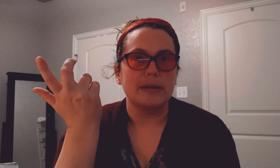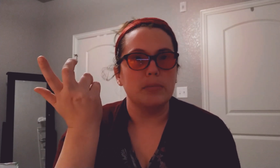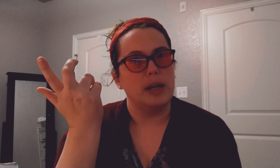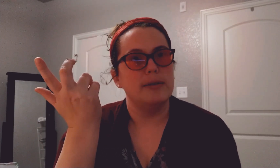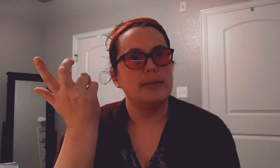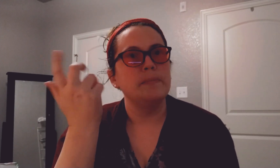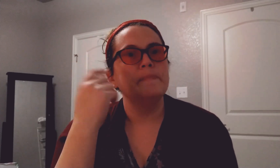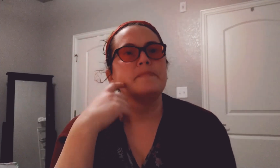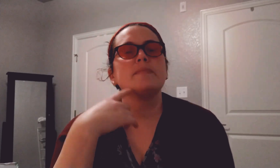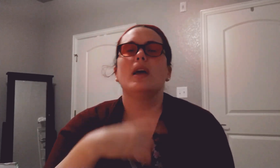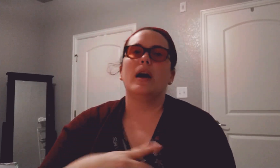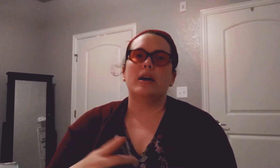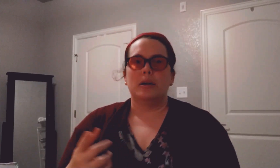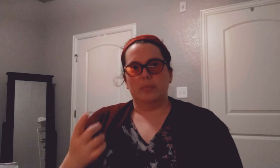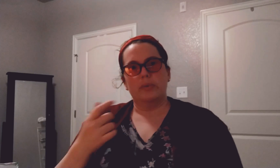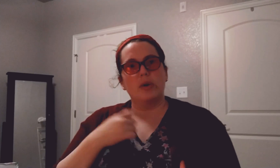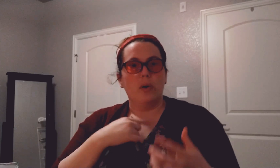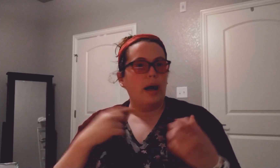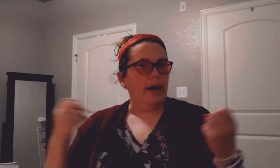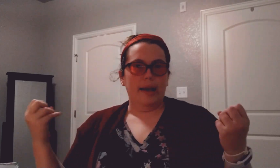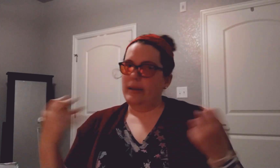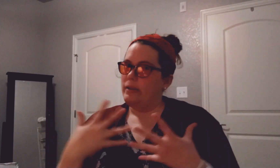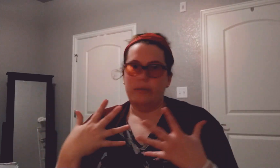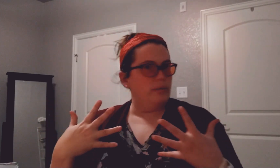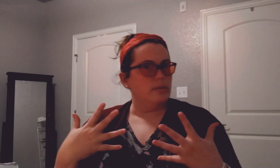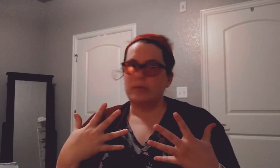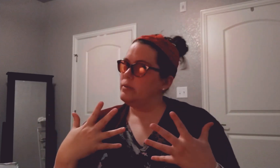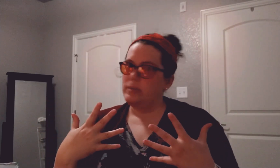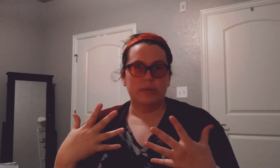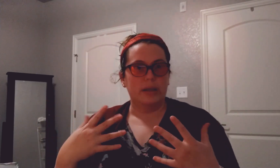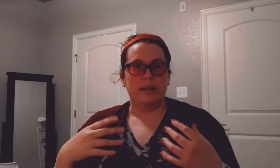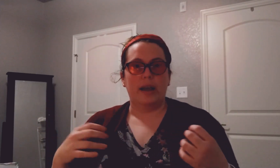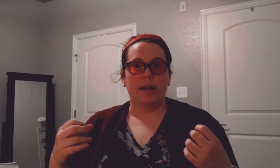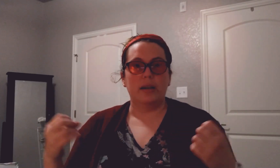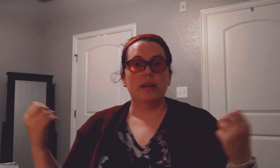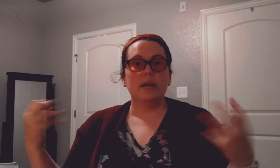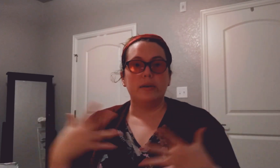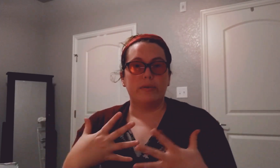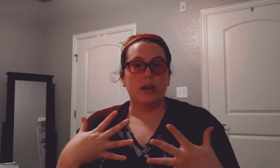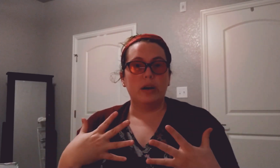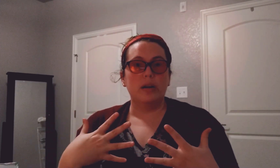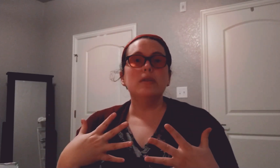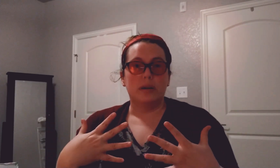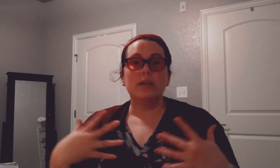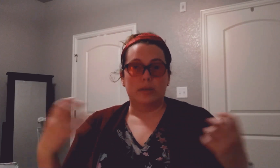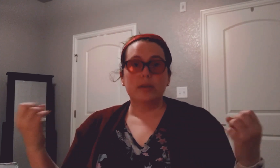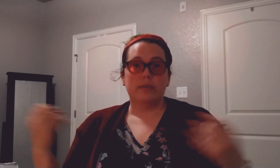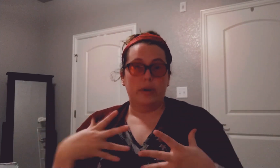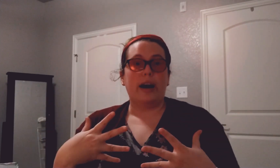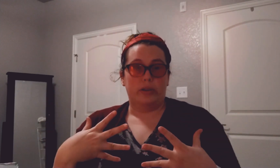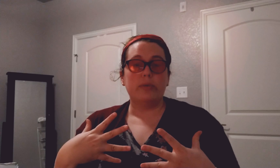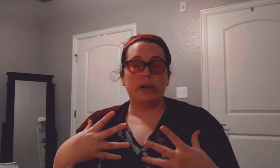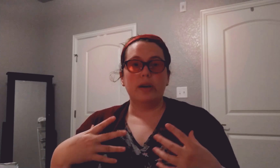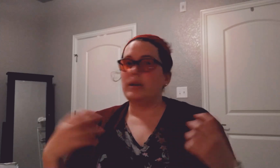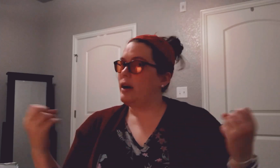colloquialism means. So I, again, fear. I do fear. I